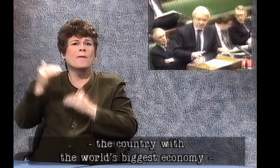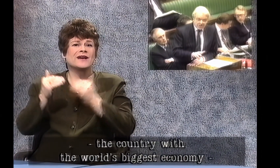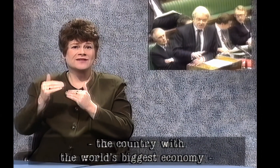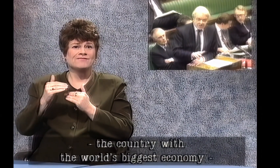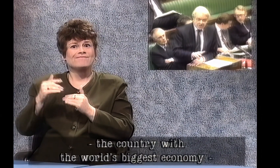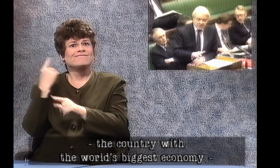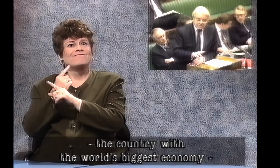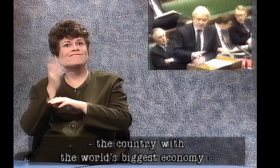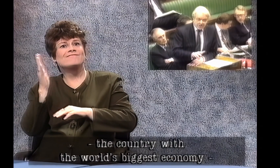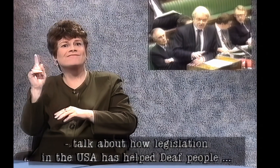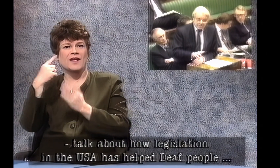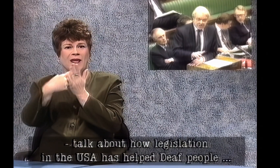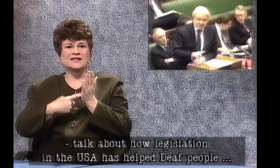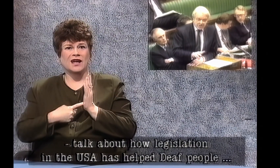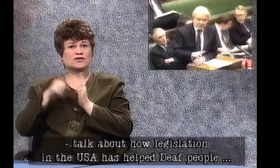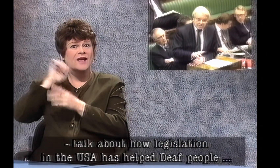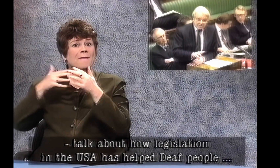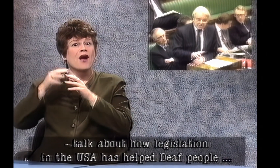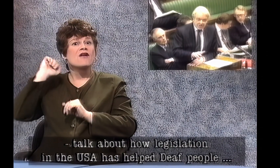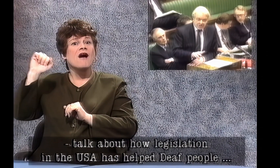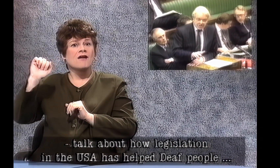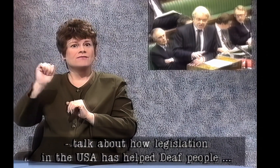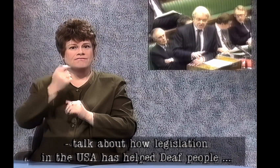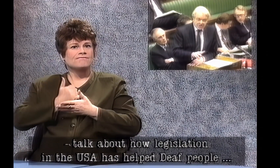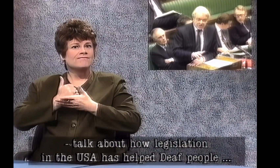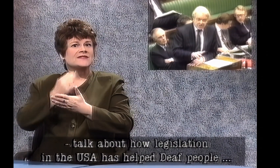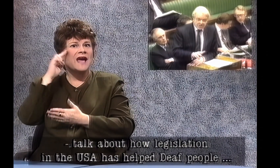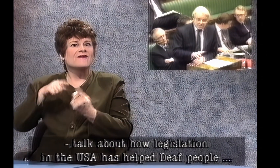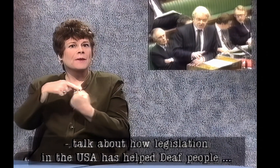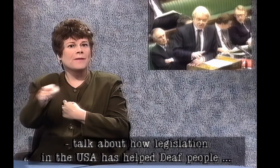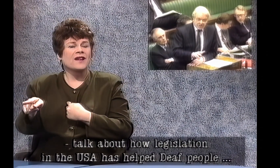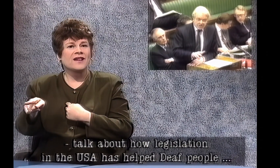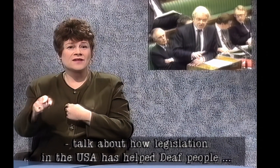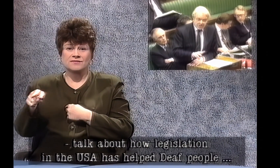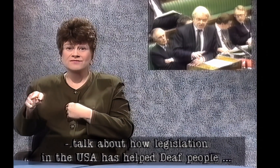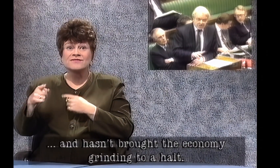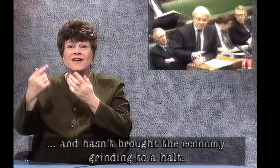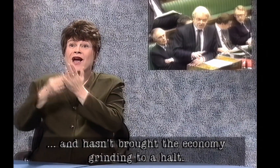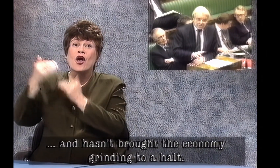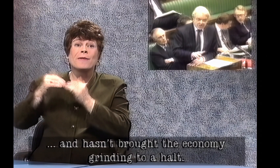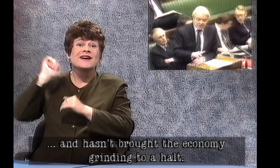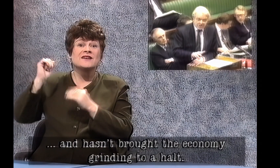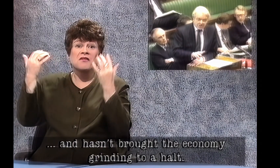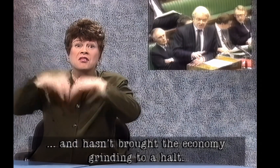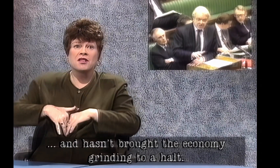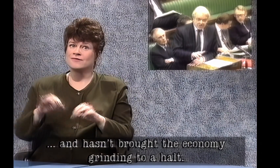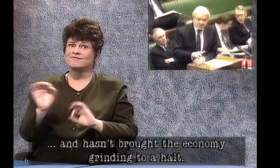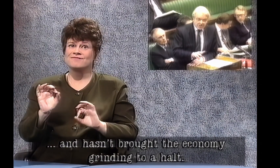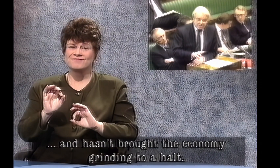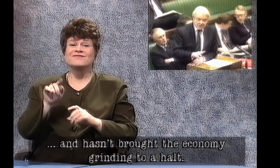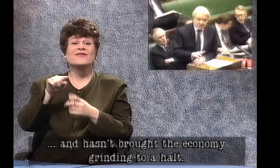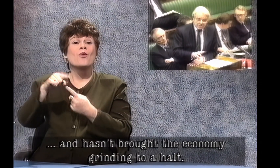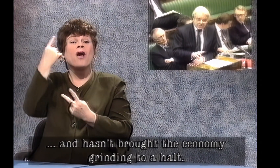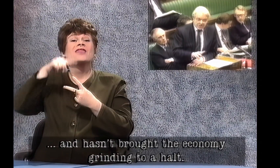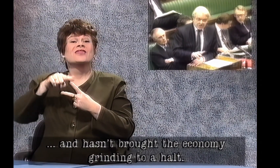the world's biggest economy, talk about how legislation in the USA has helped deaf people and hasn't brought the economy grinding